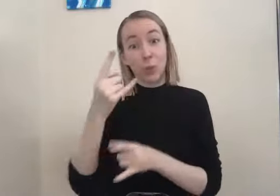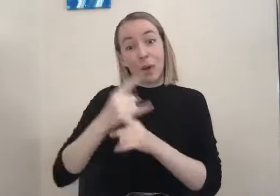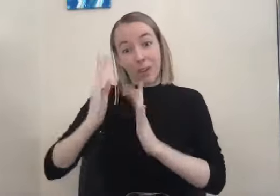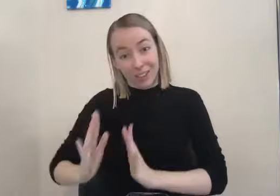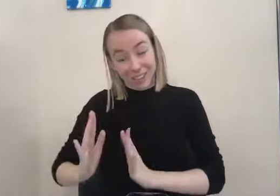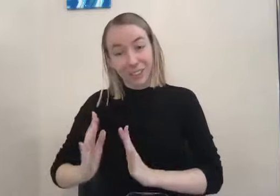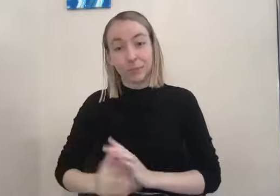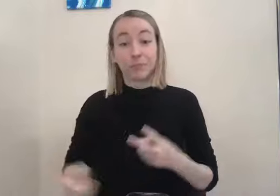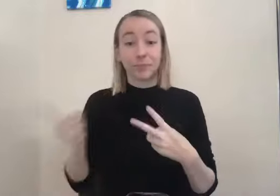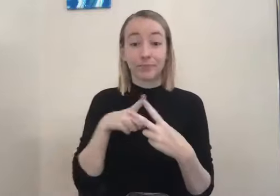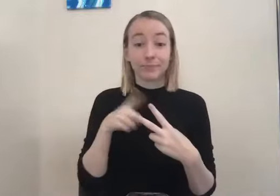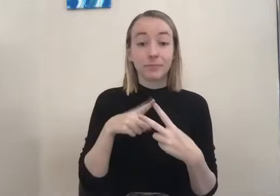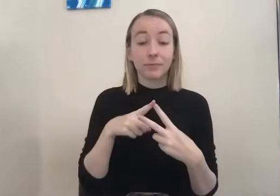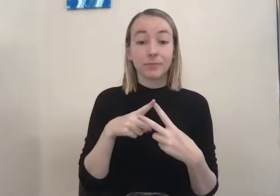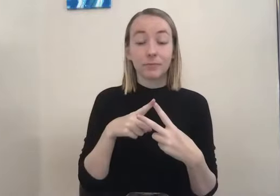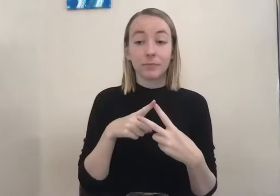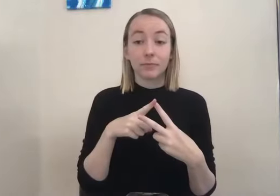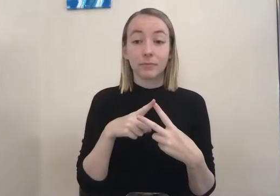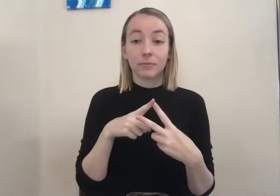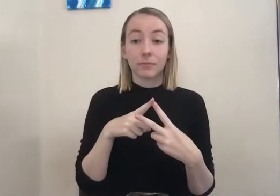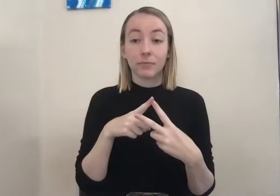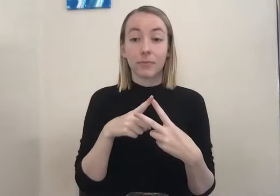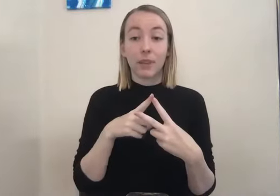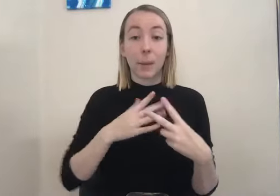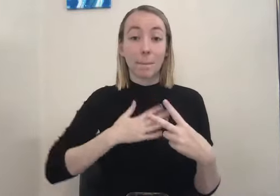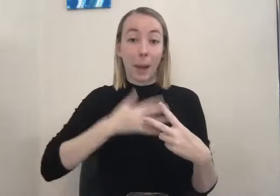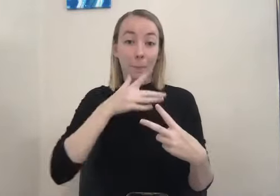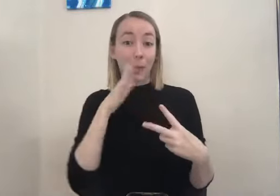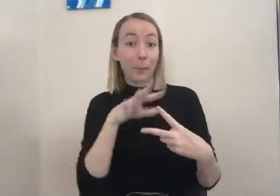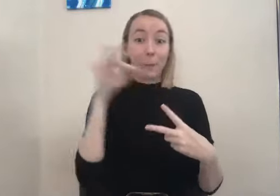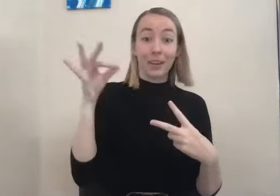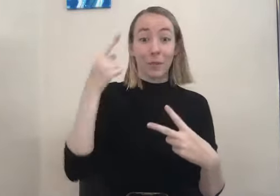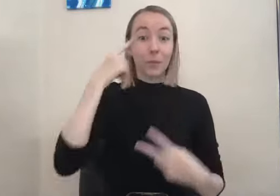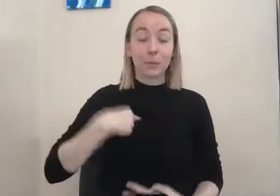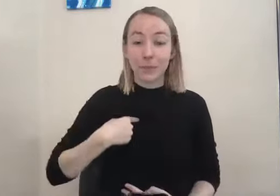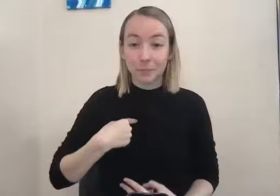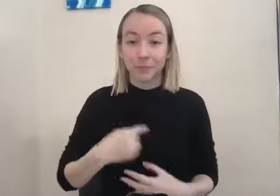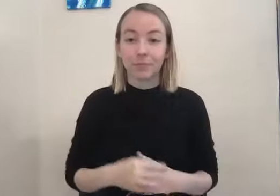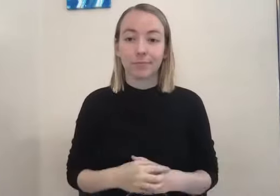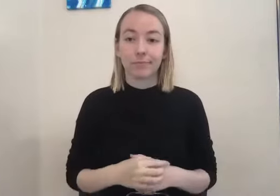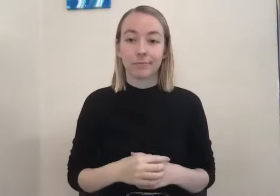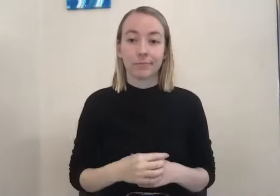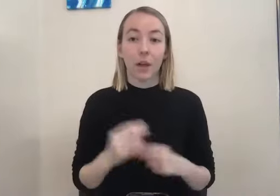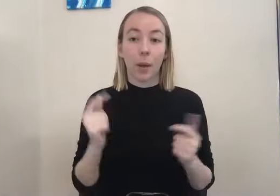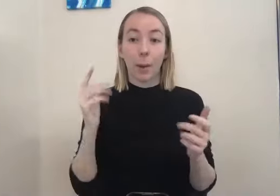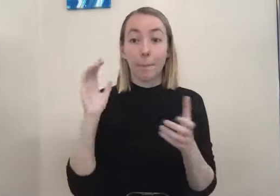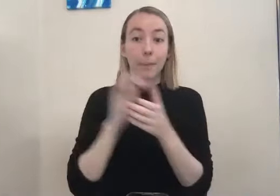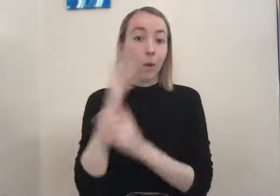I was brought up in a home with the effects of that. They passed that on to me because I heard someone sharing about that, saying that they were